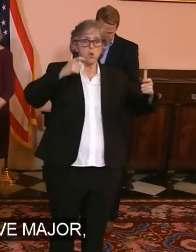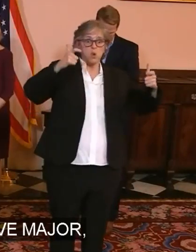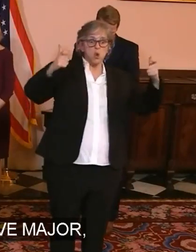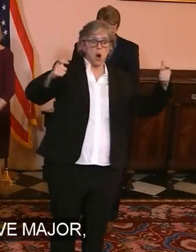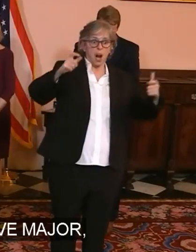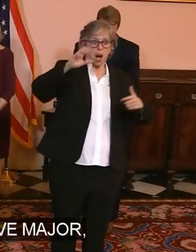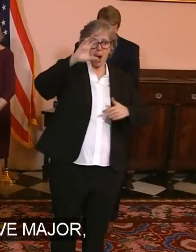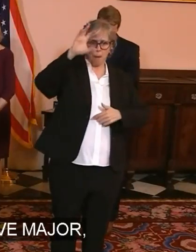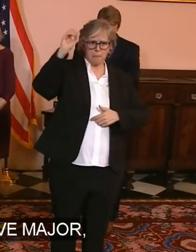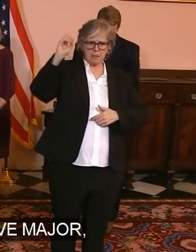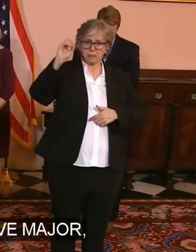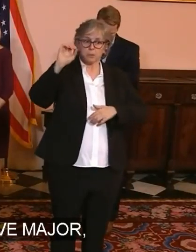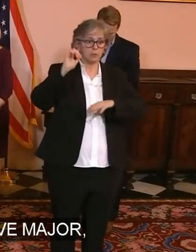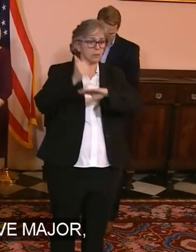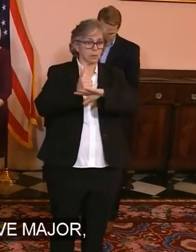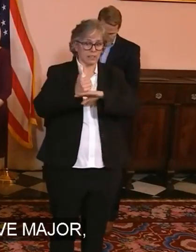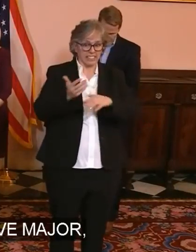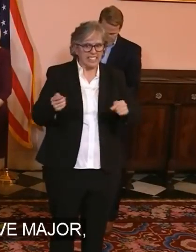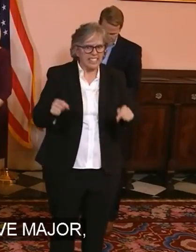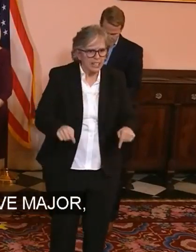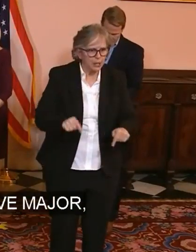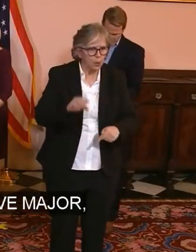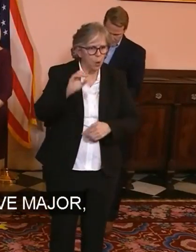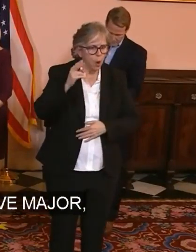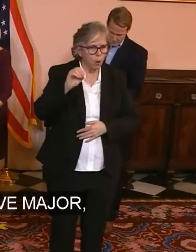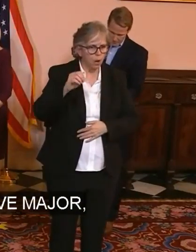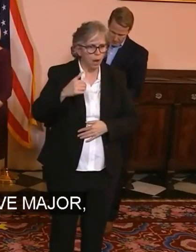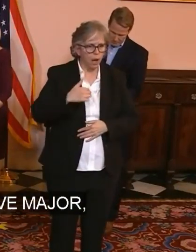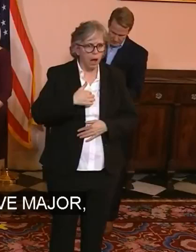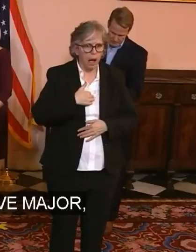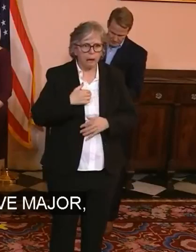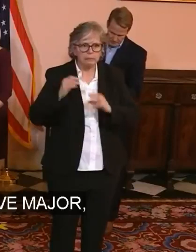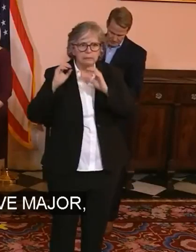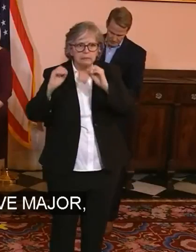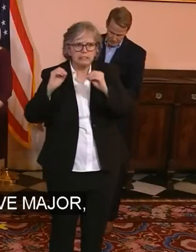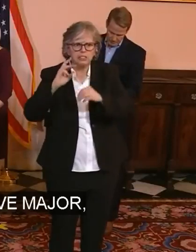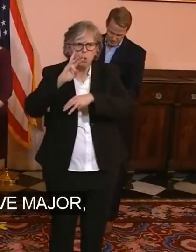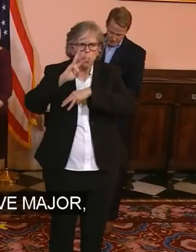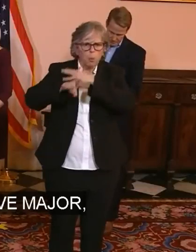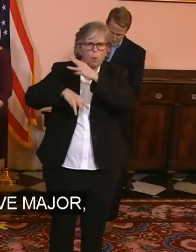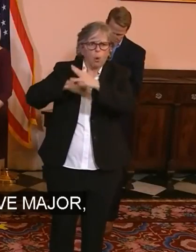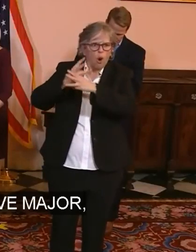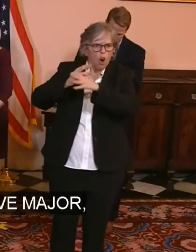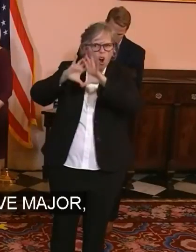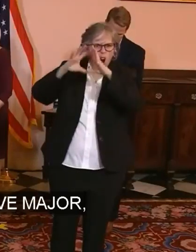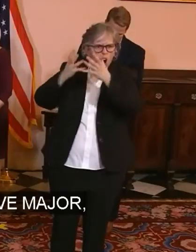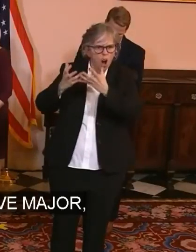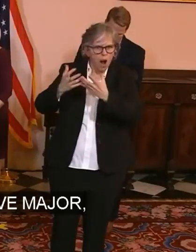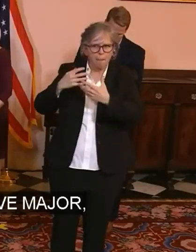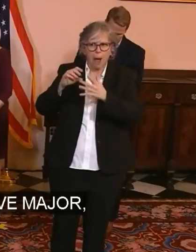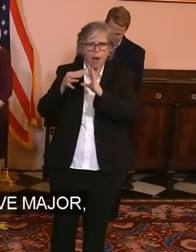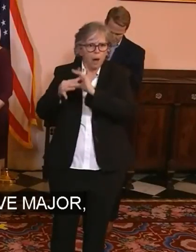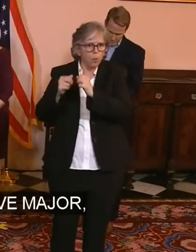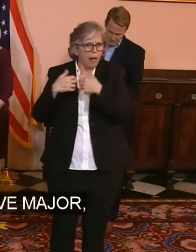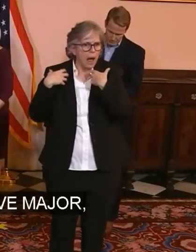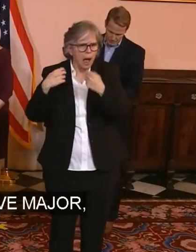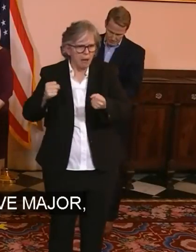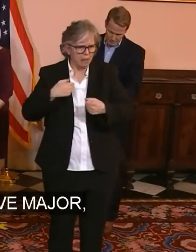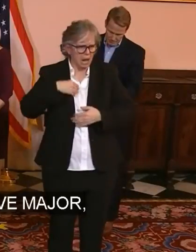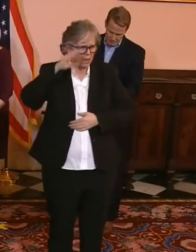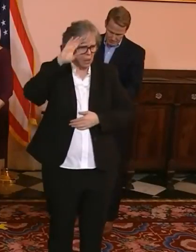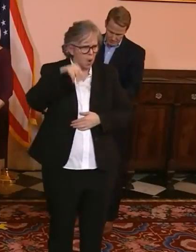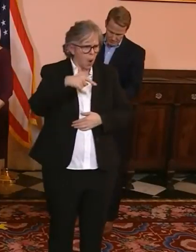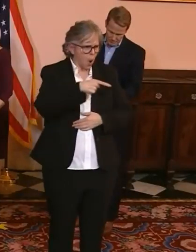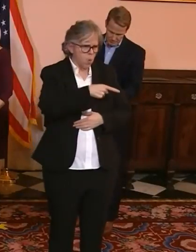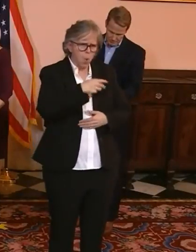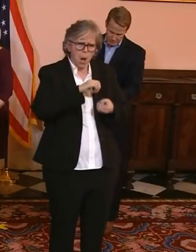professor of global health, worked with the folks at Ohio State, the Ohio State University, who actually came up